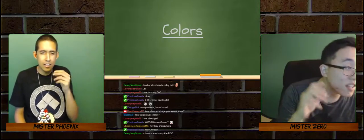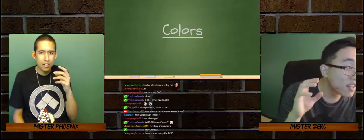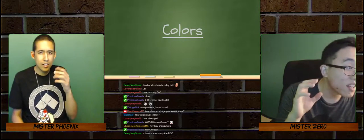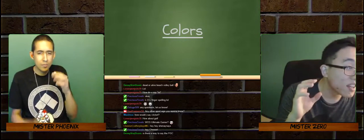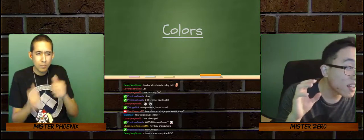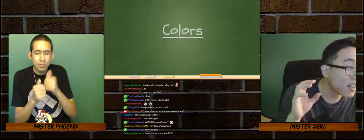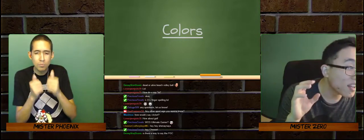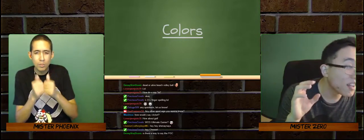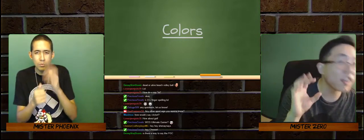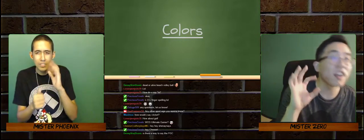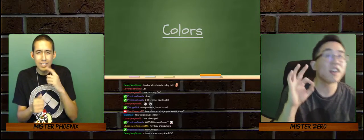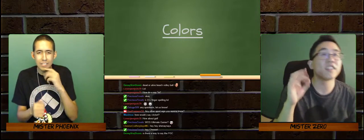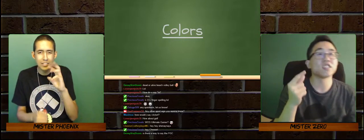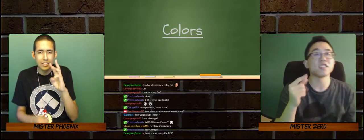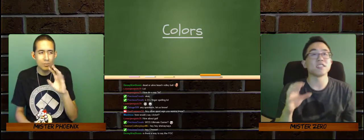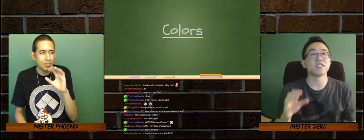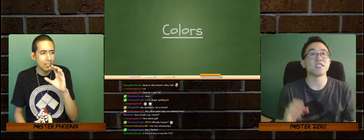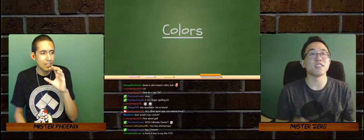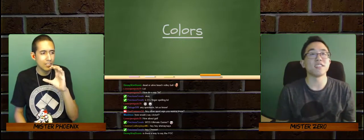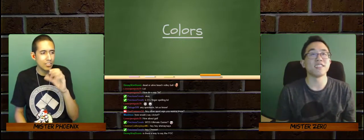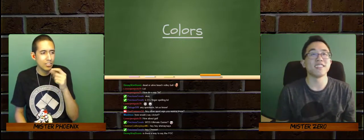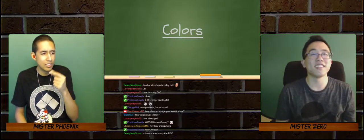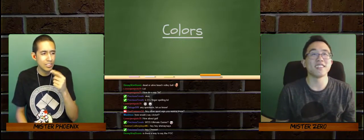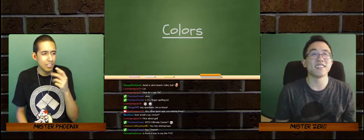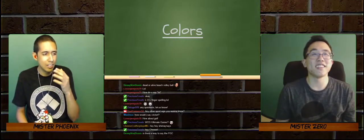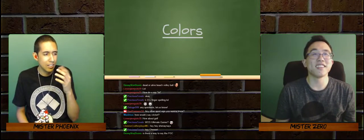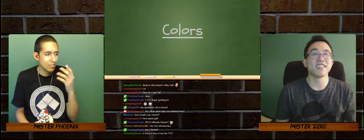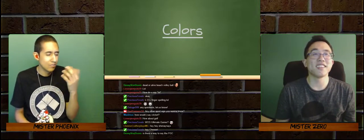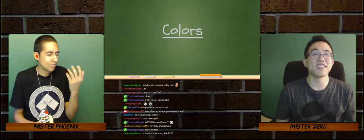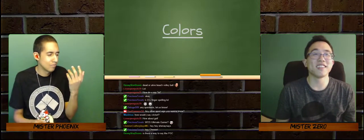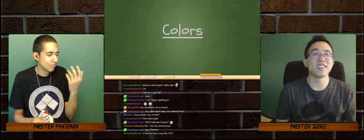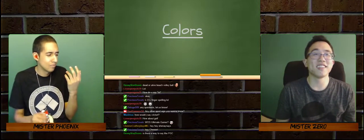And most will say like CG